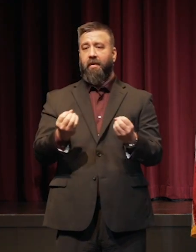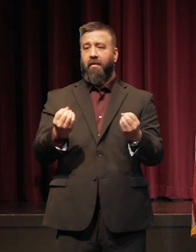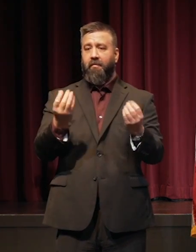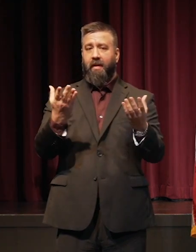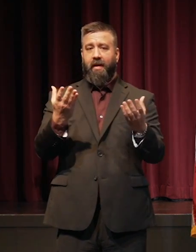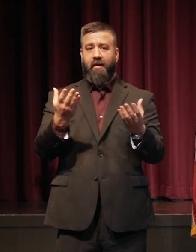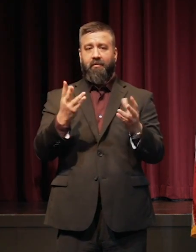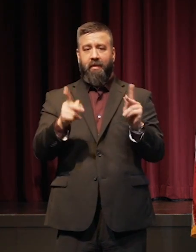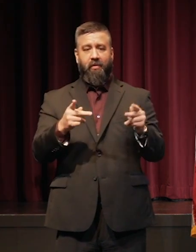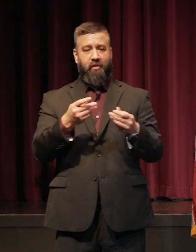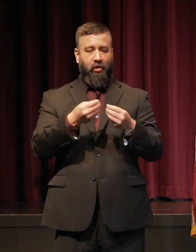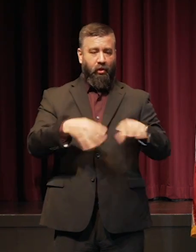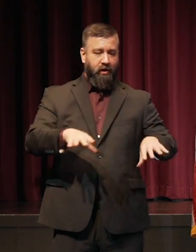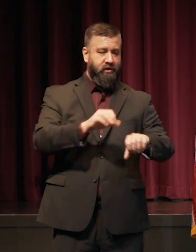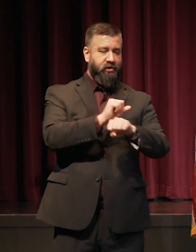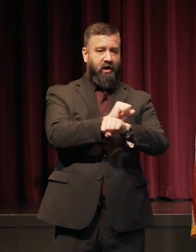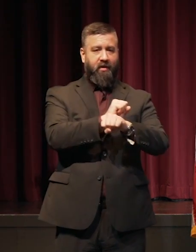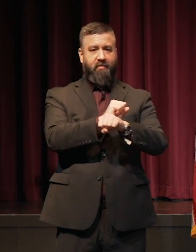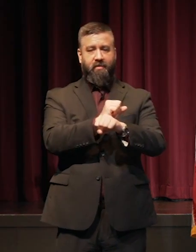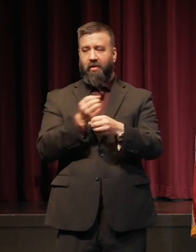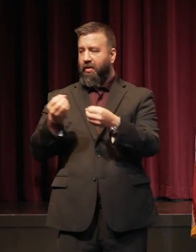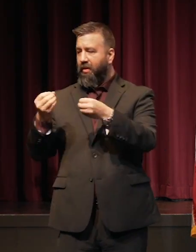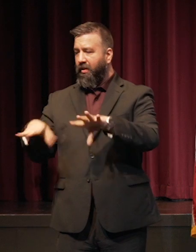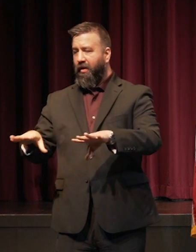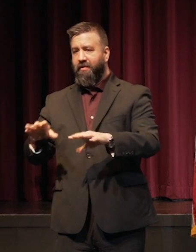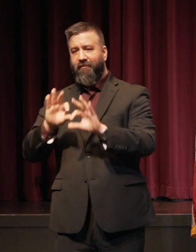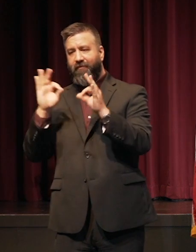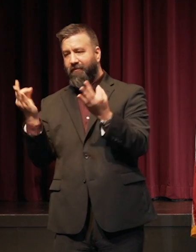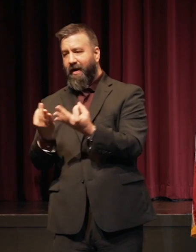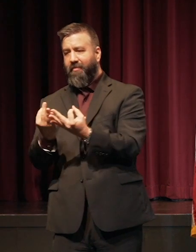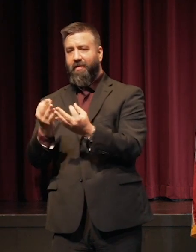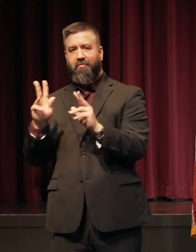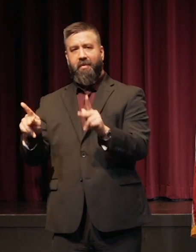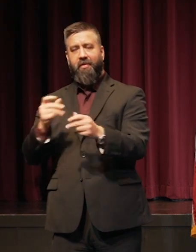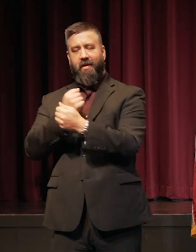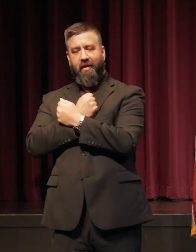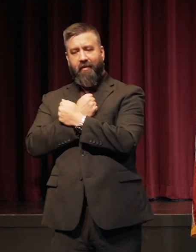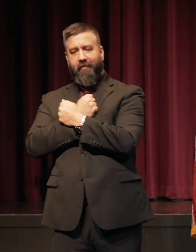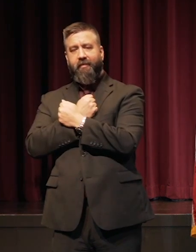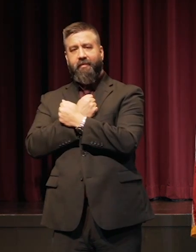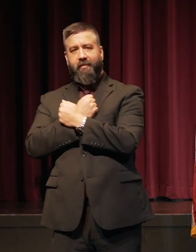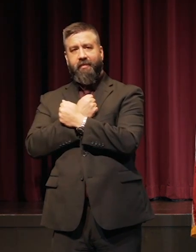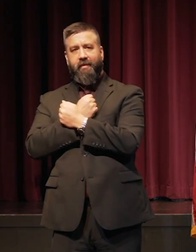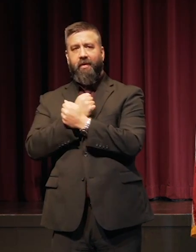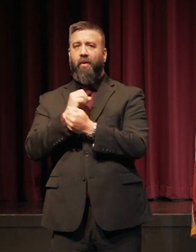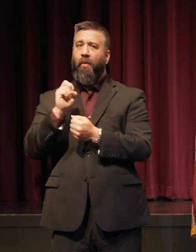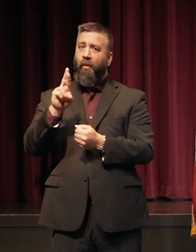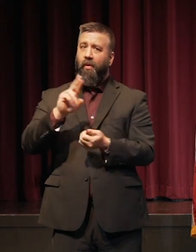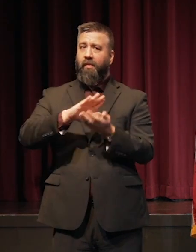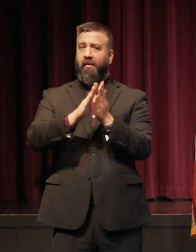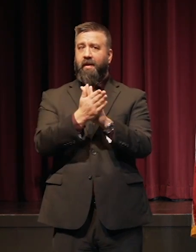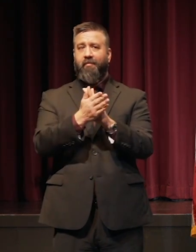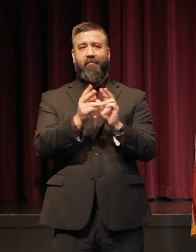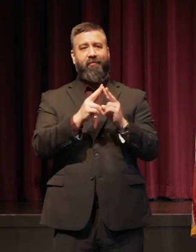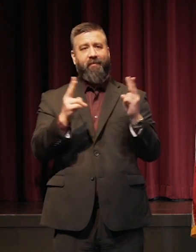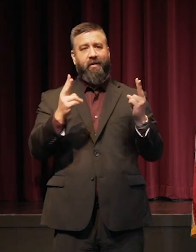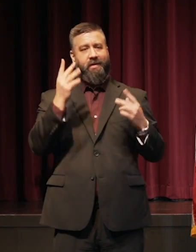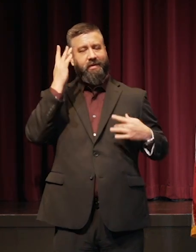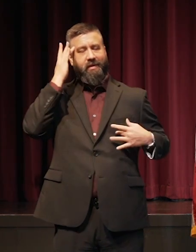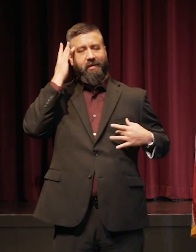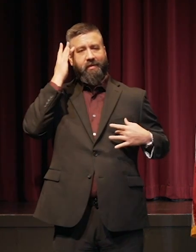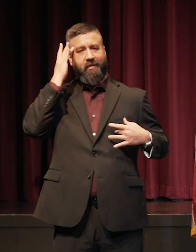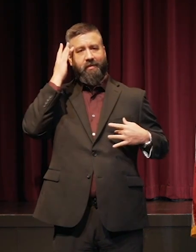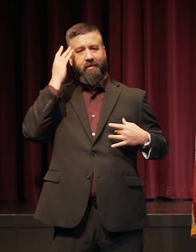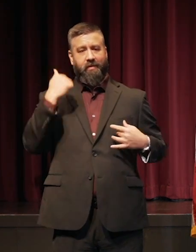have lost jobs, lost loved ones, or become very sick.